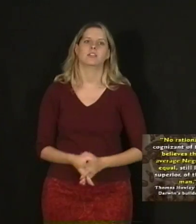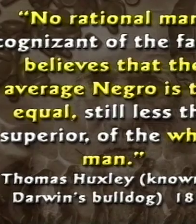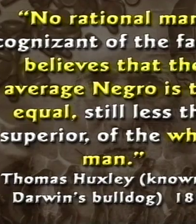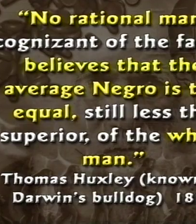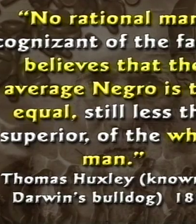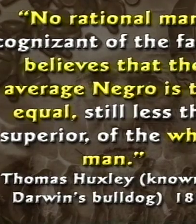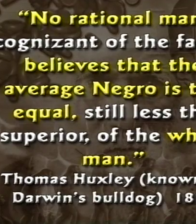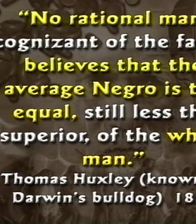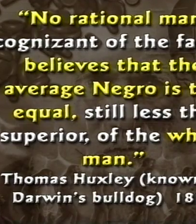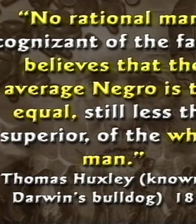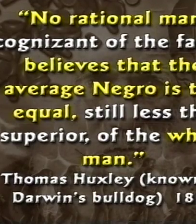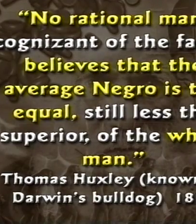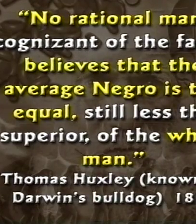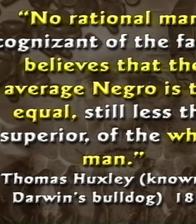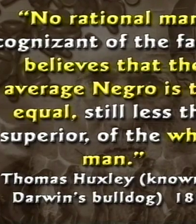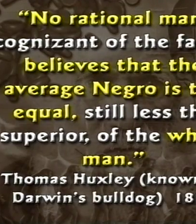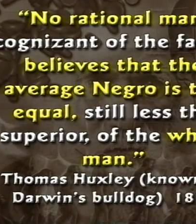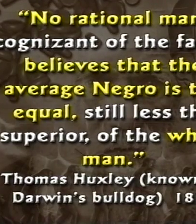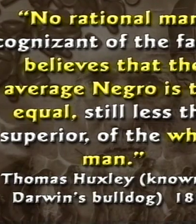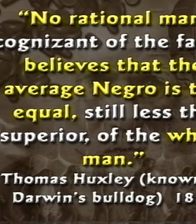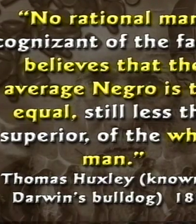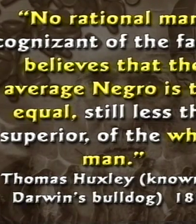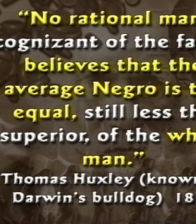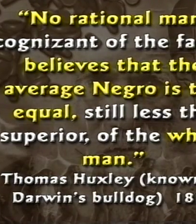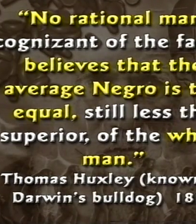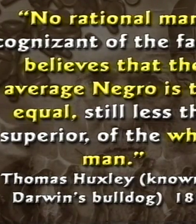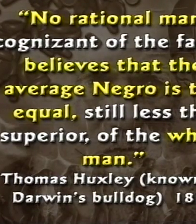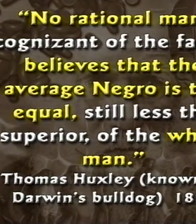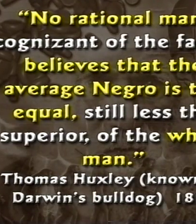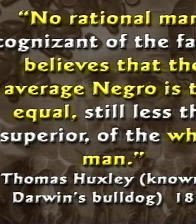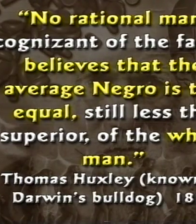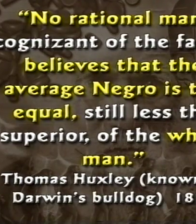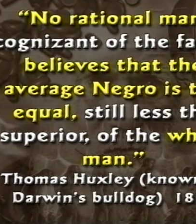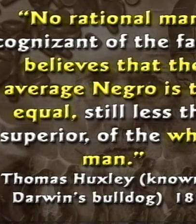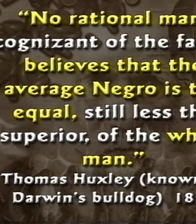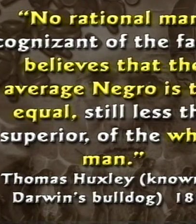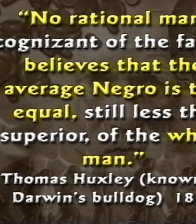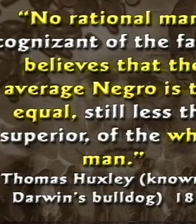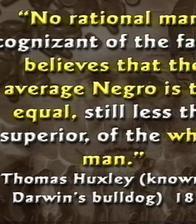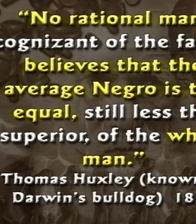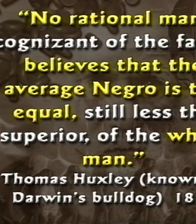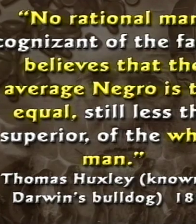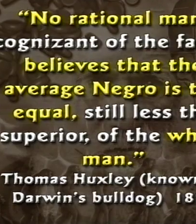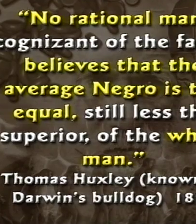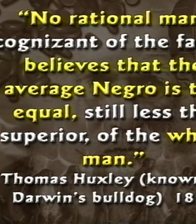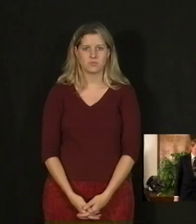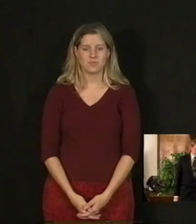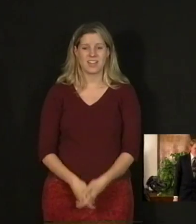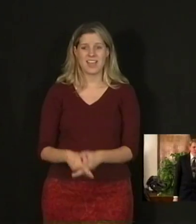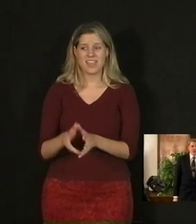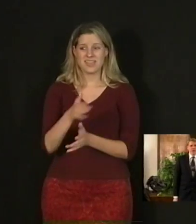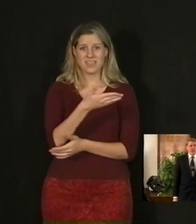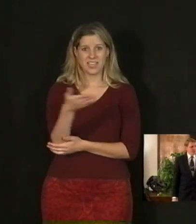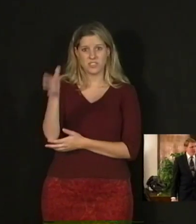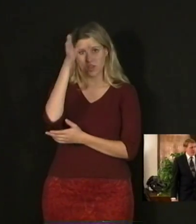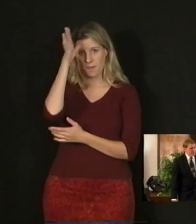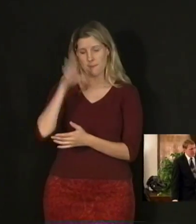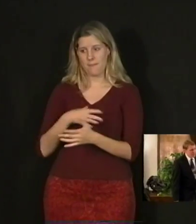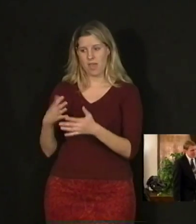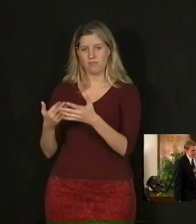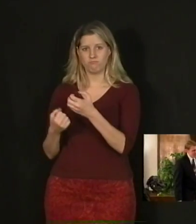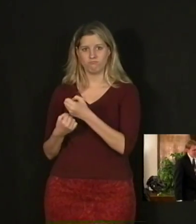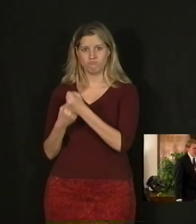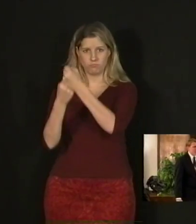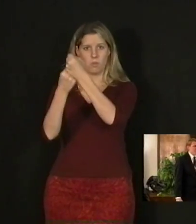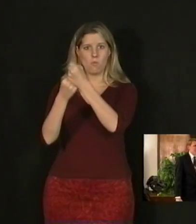that the average Negro is the equal, still less the superior, of the white man." These are the guys who promoted Darwin. A